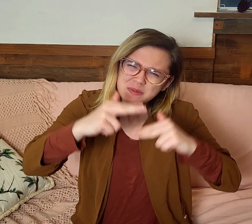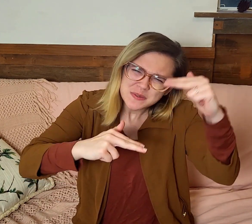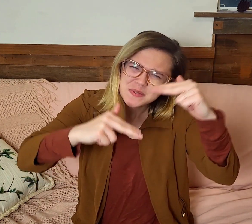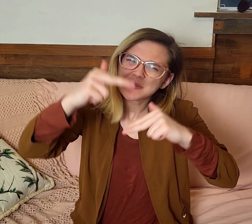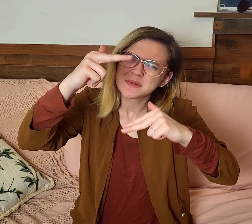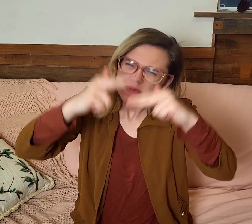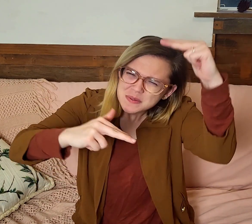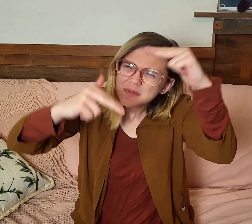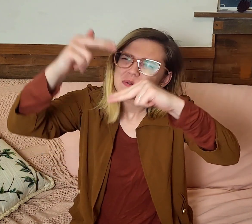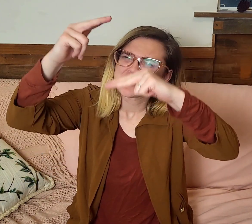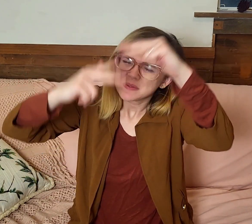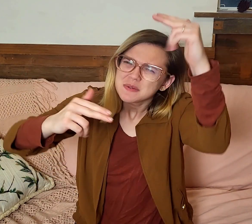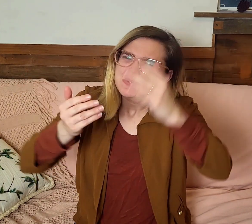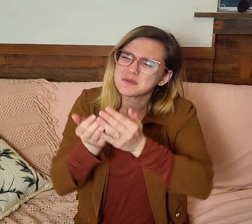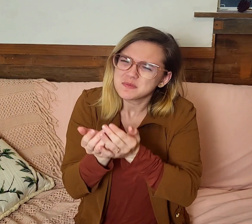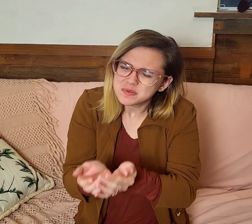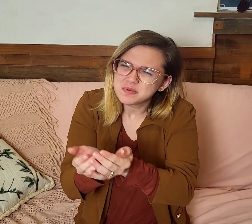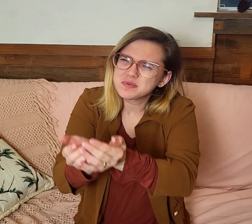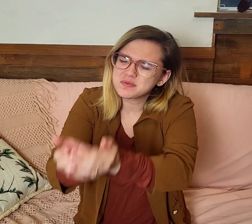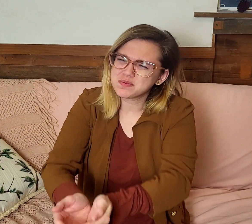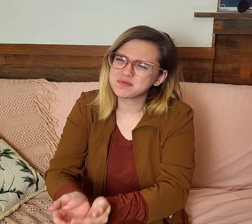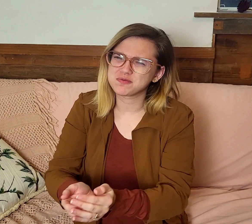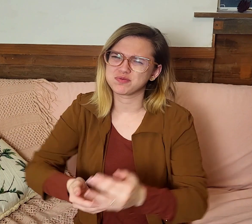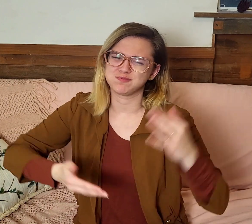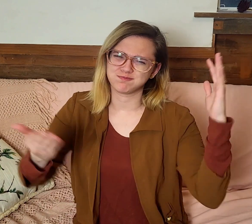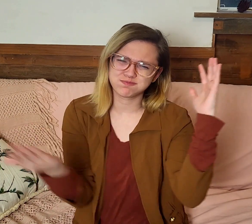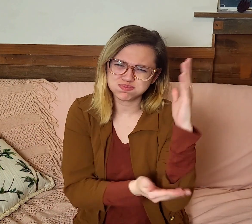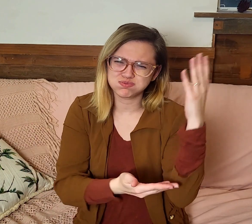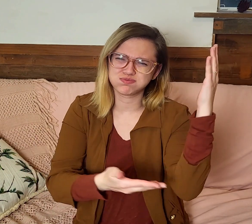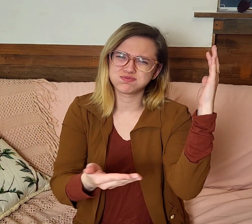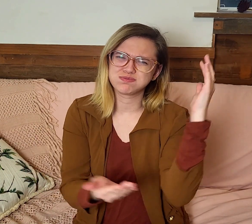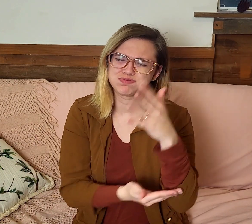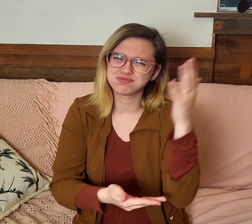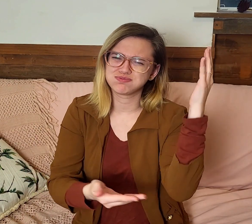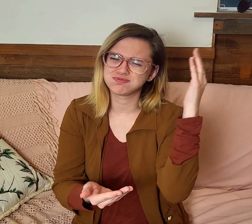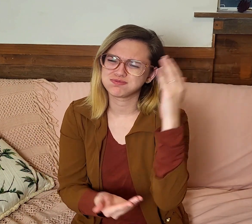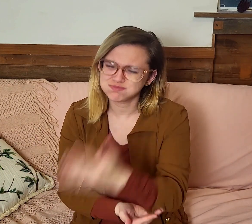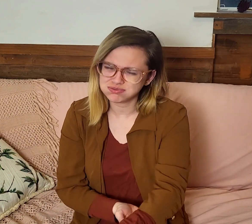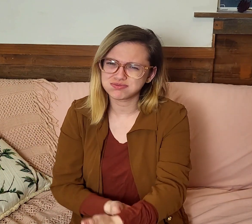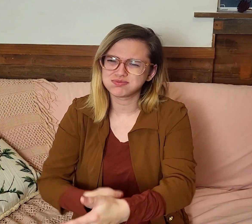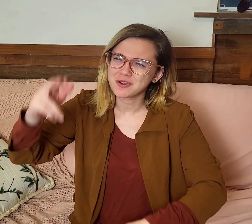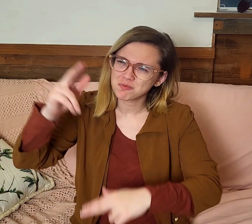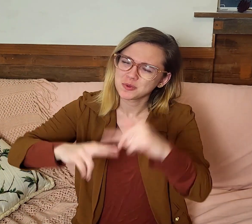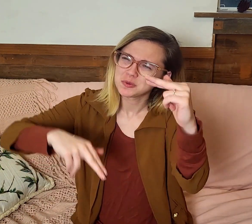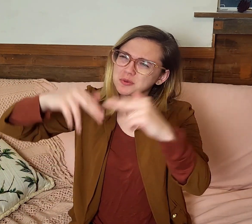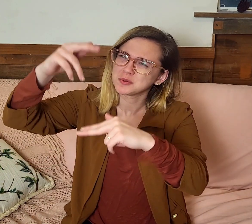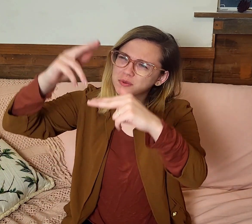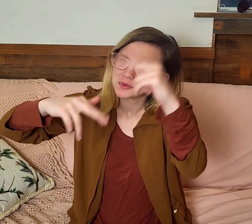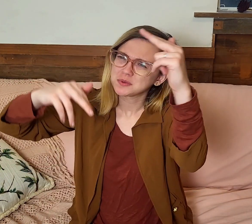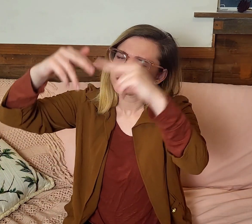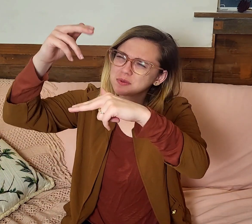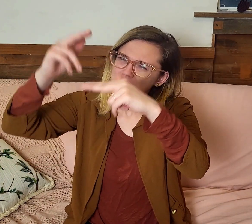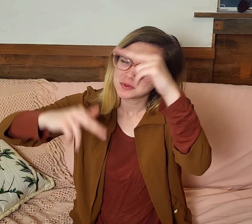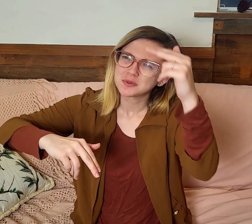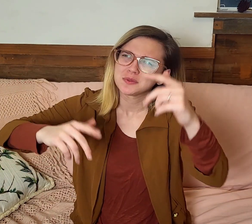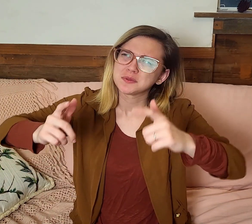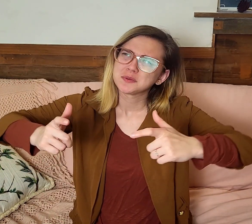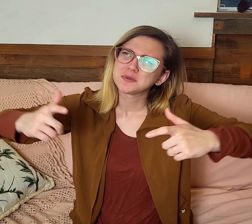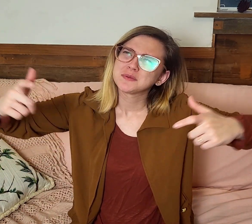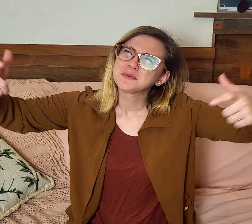this massive ship. He would cut down trees and saw them and just continue